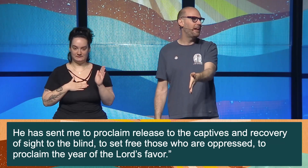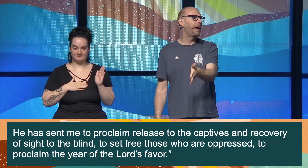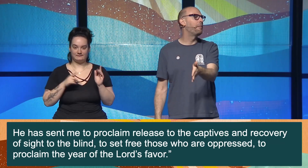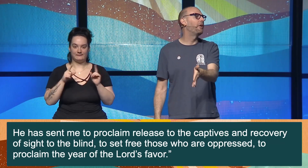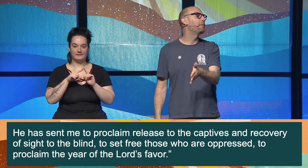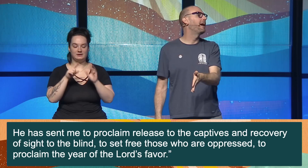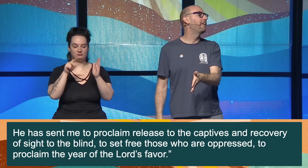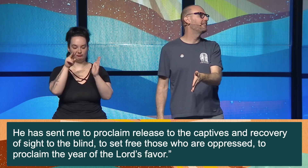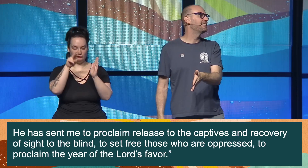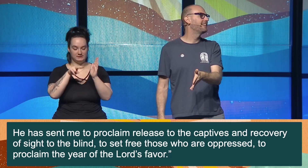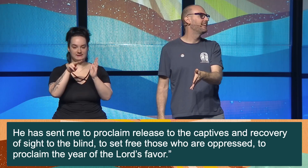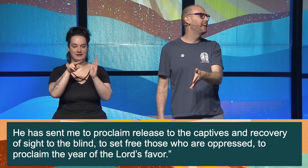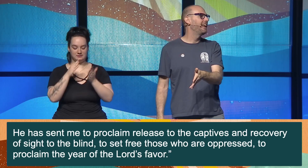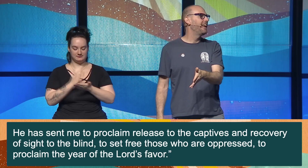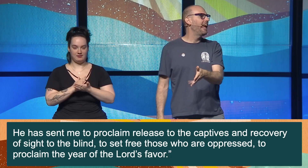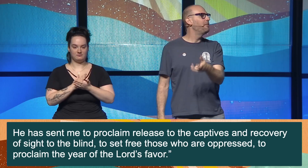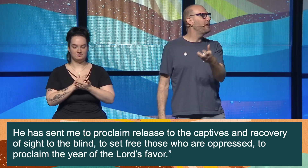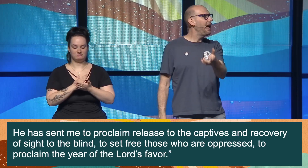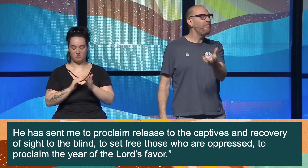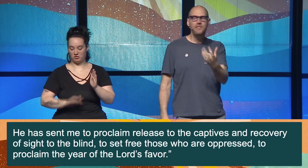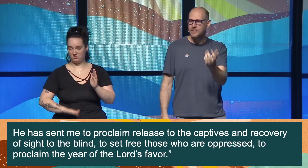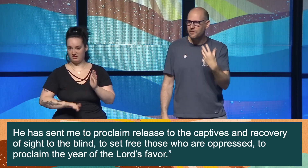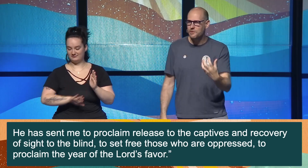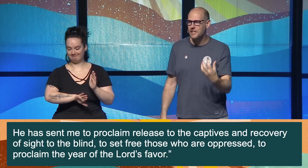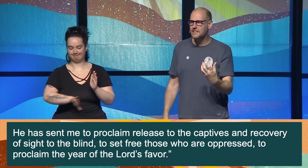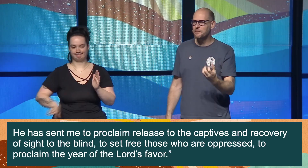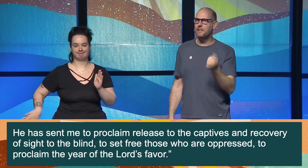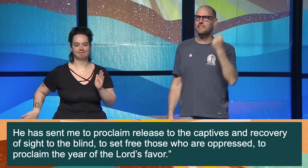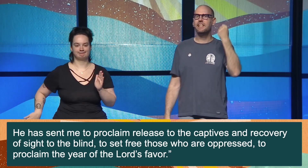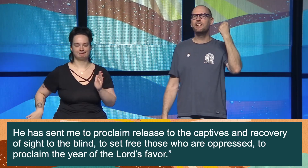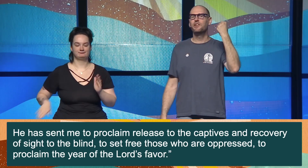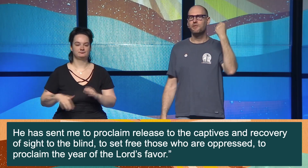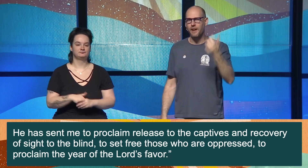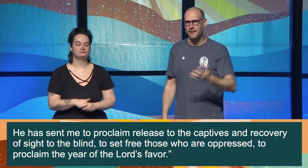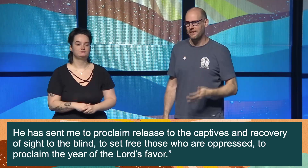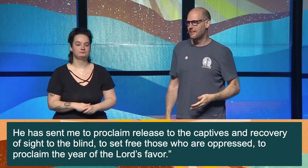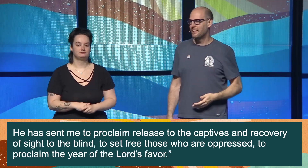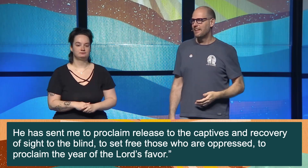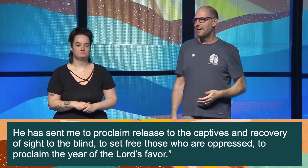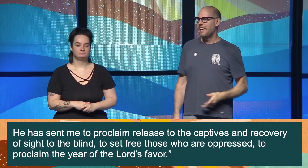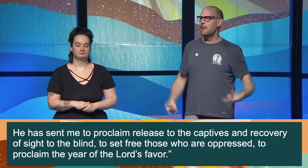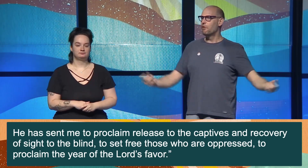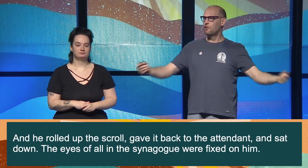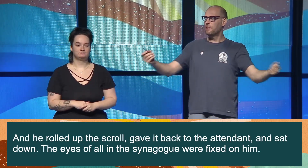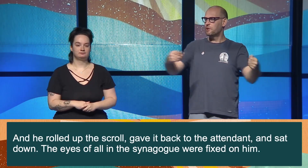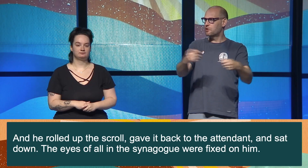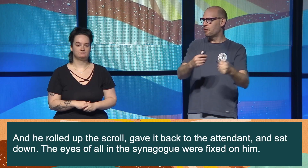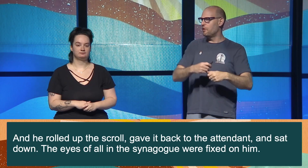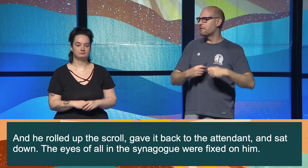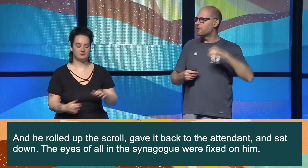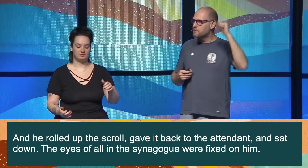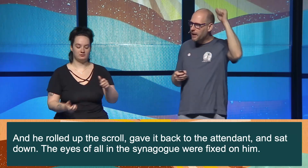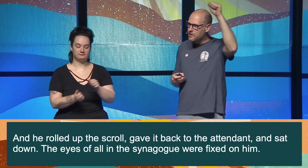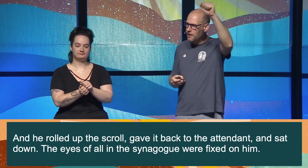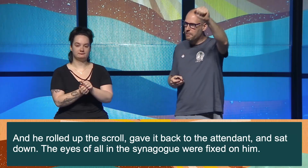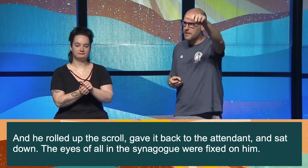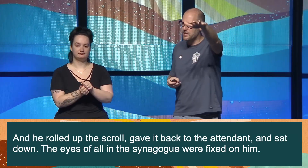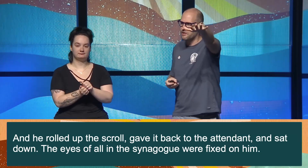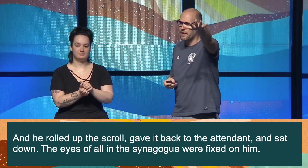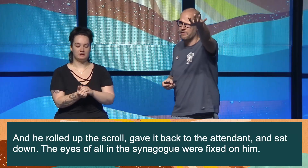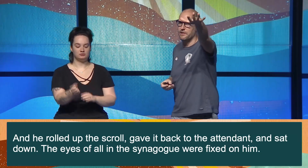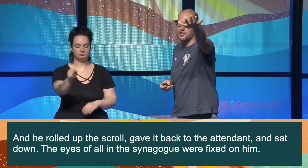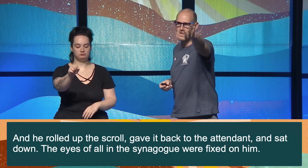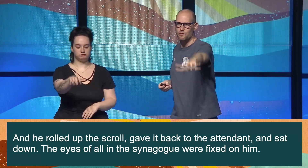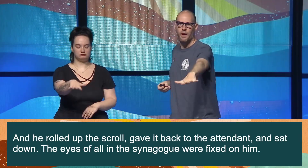this is what I'm all about. And we have this from Jesus because he read. He rolls up the scroll, and the first mic drop in